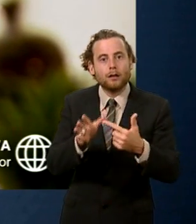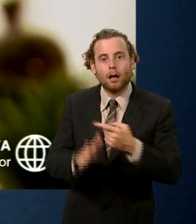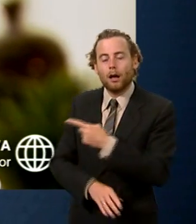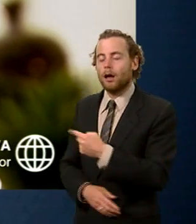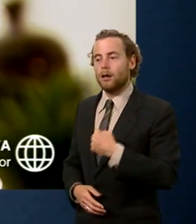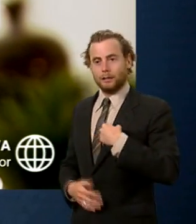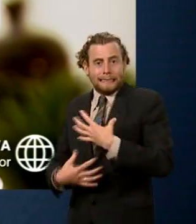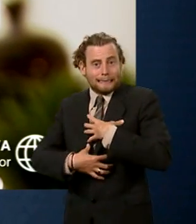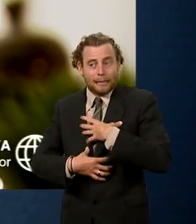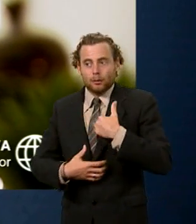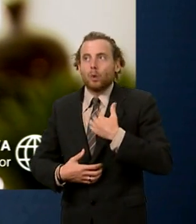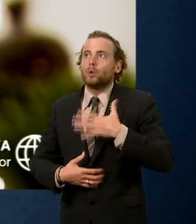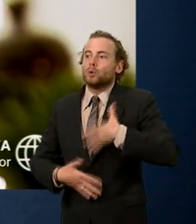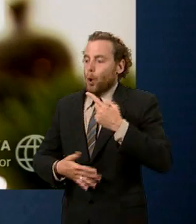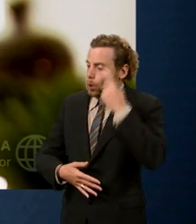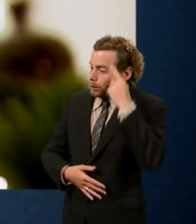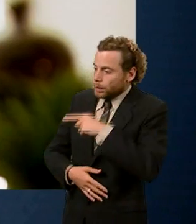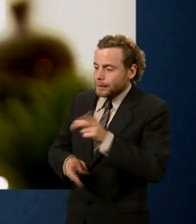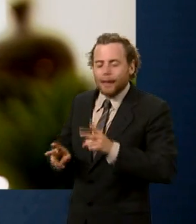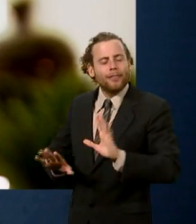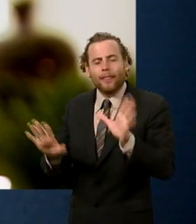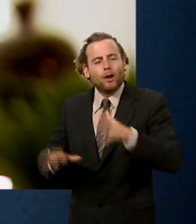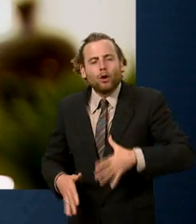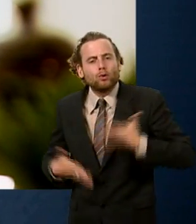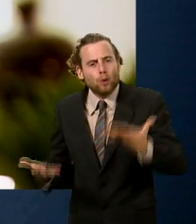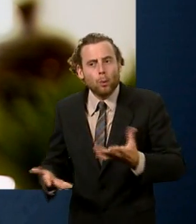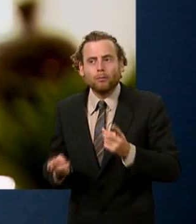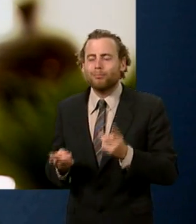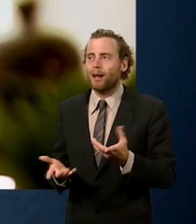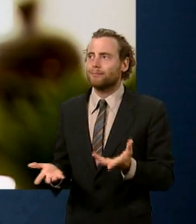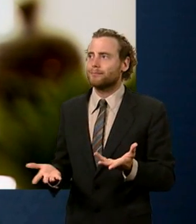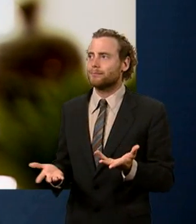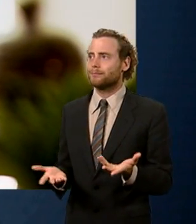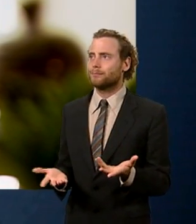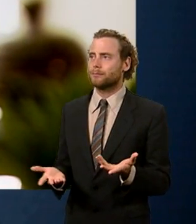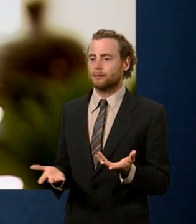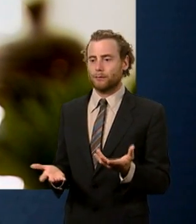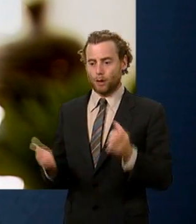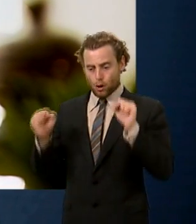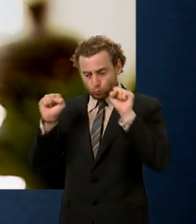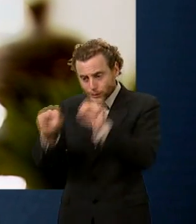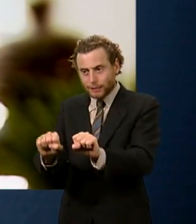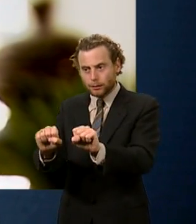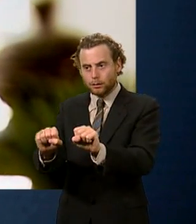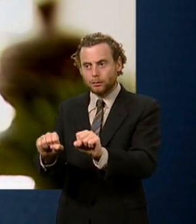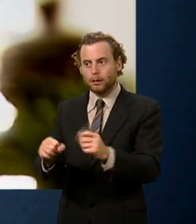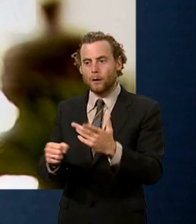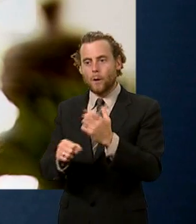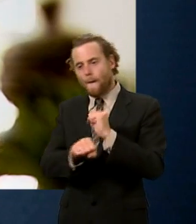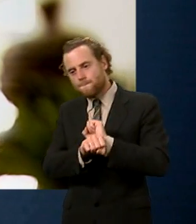anyone to die. But there is no resistance, there is no